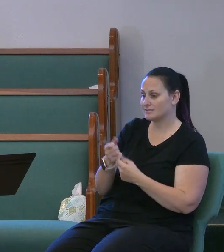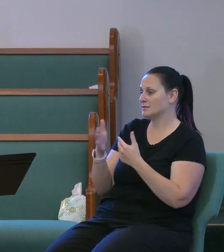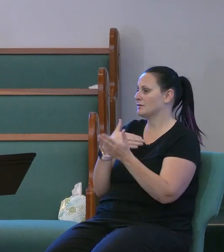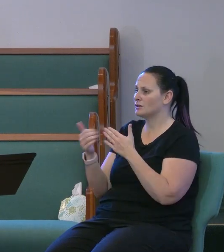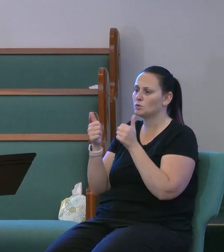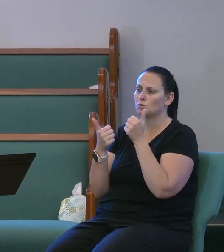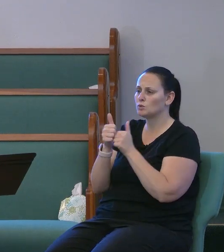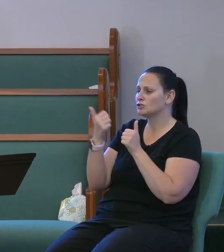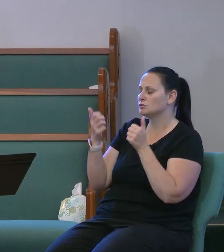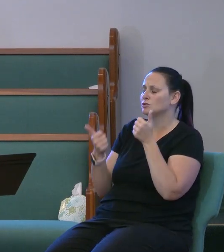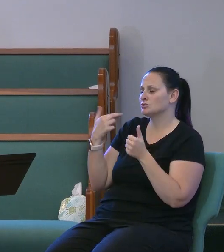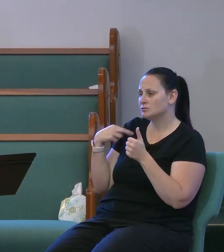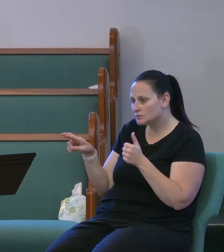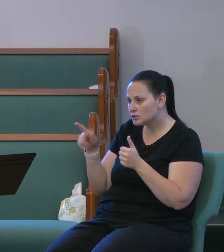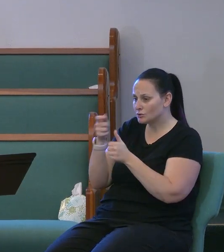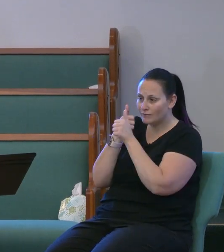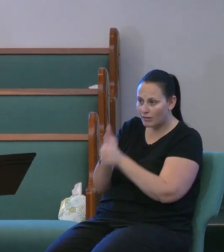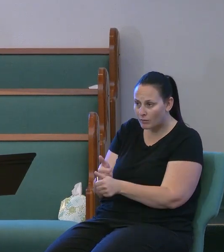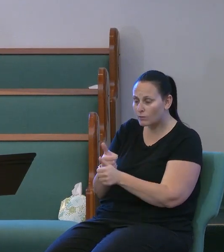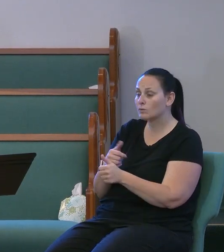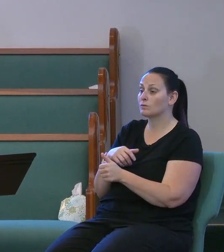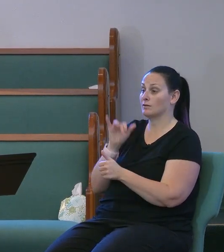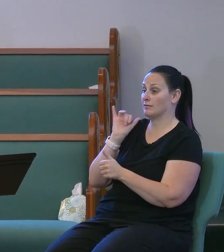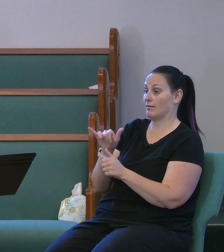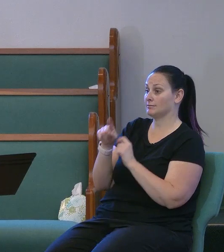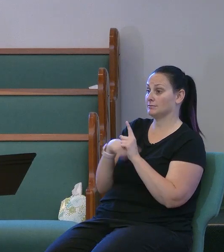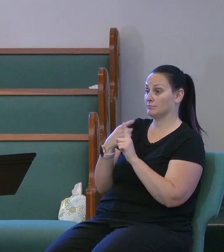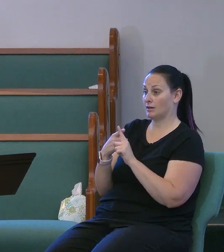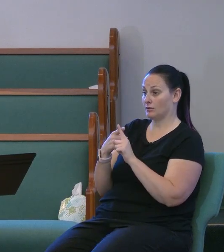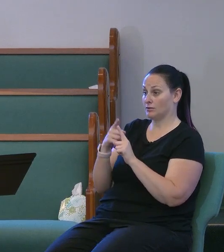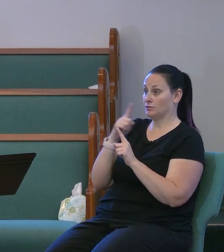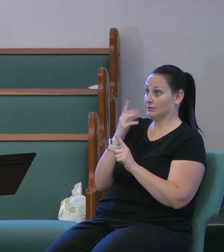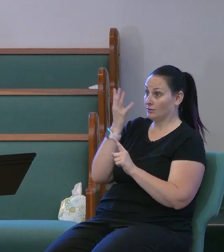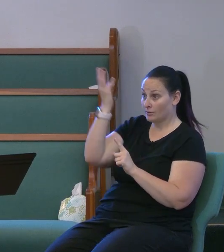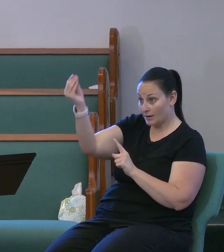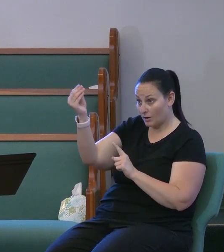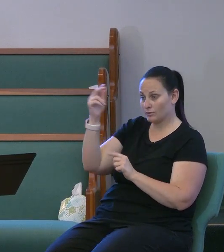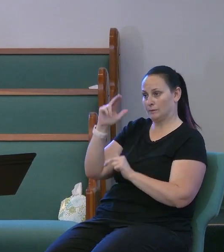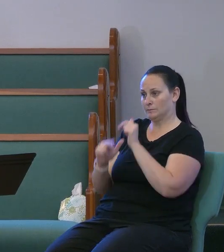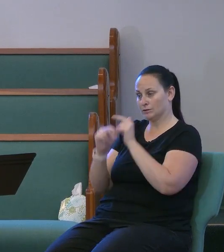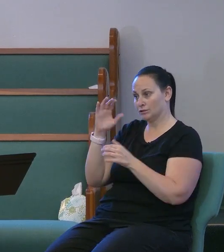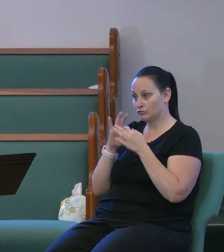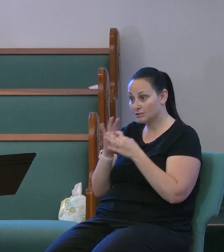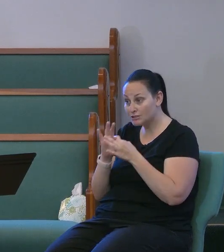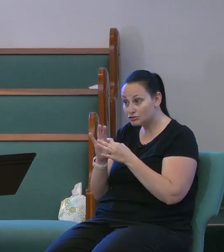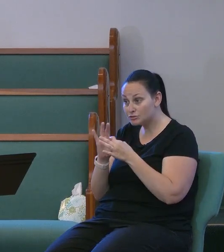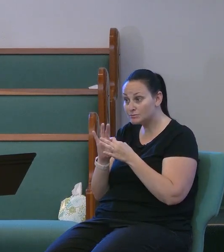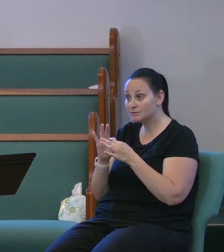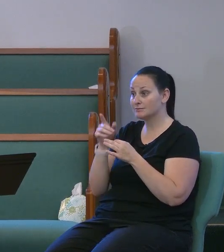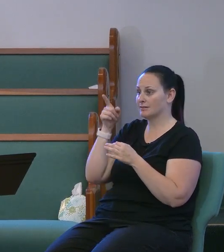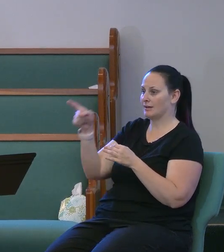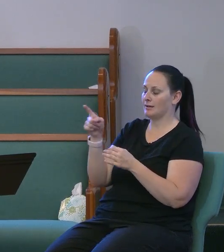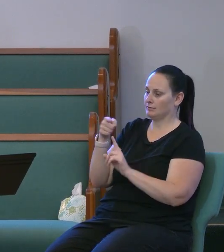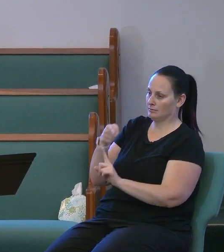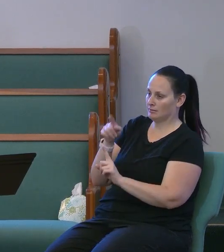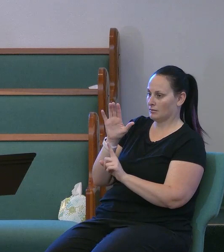denomination you are homerooming with, is about getting out, building relationships at its